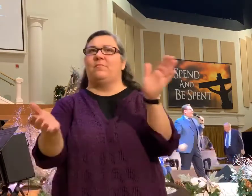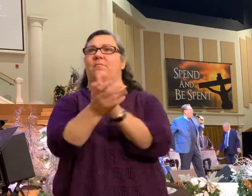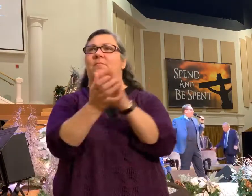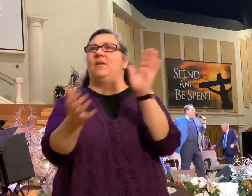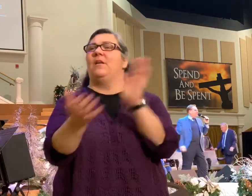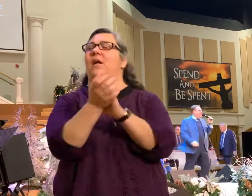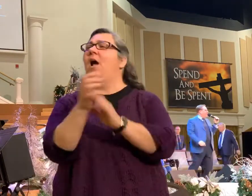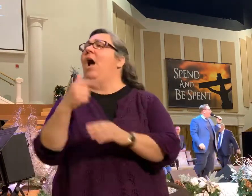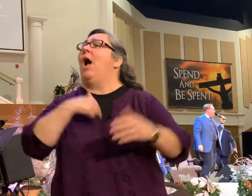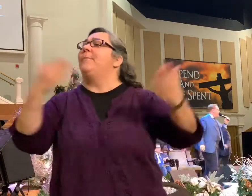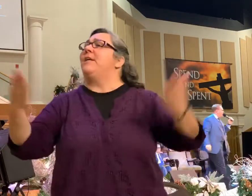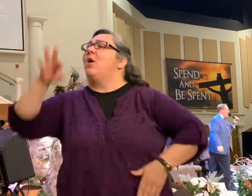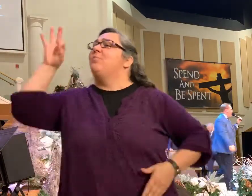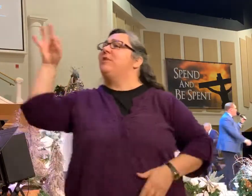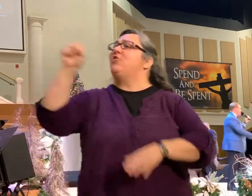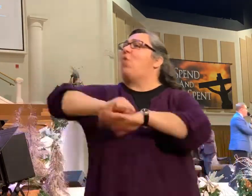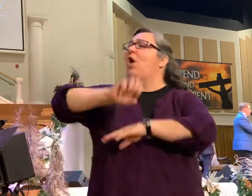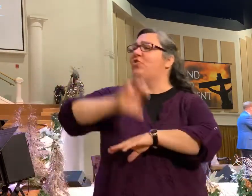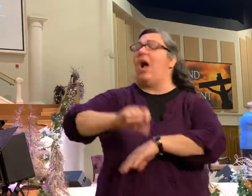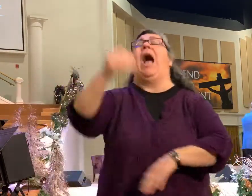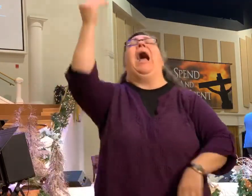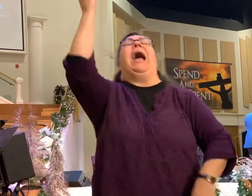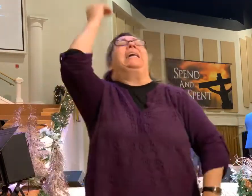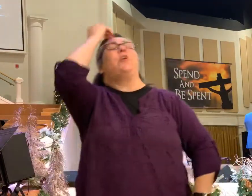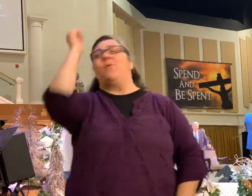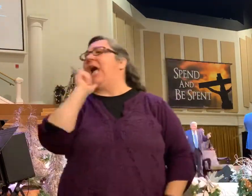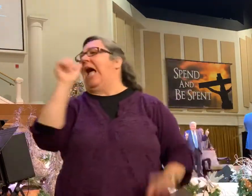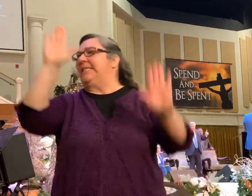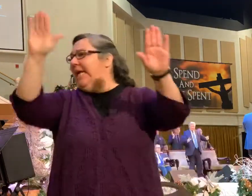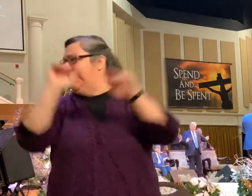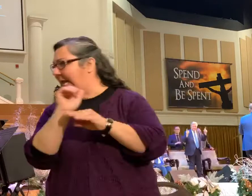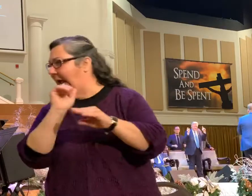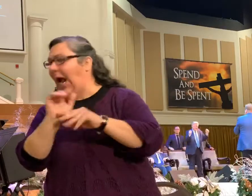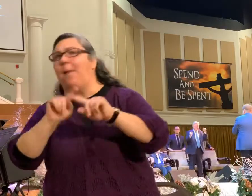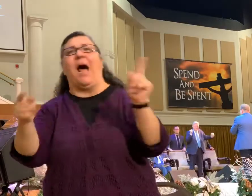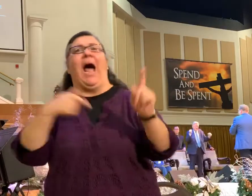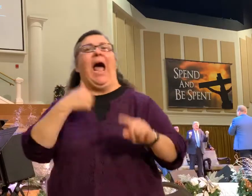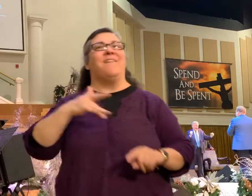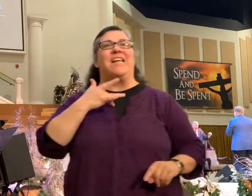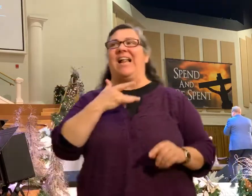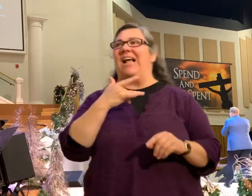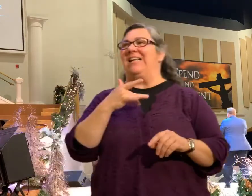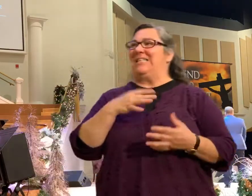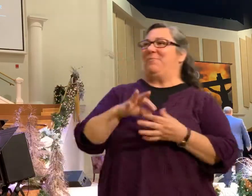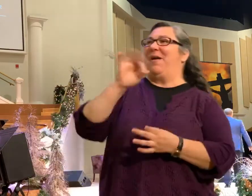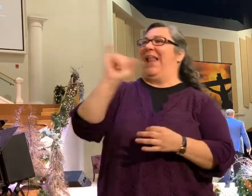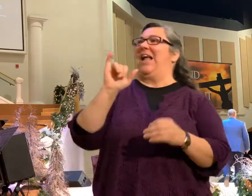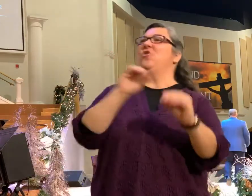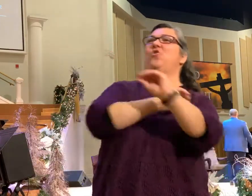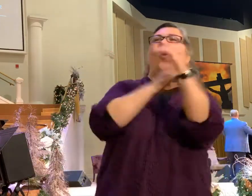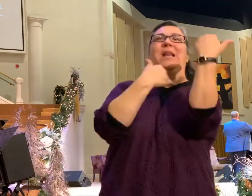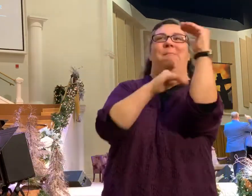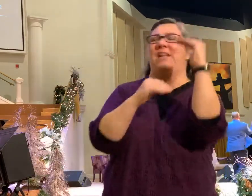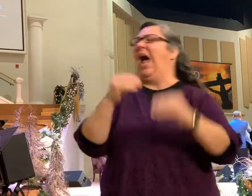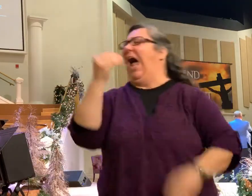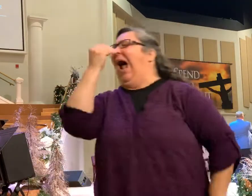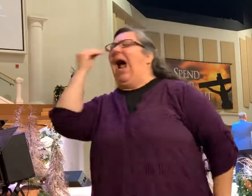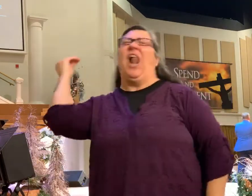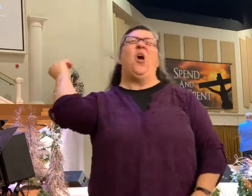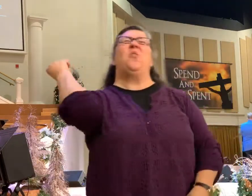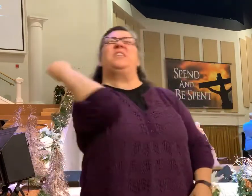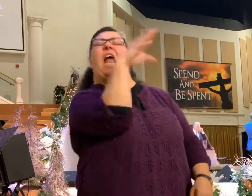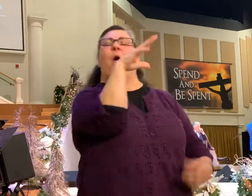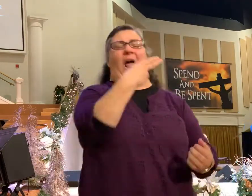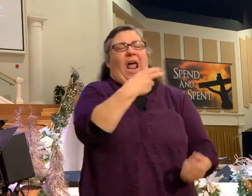Oh, I came to preach to the Rock Church. I know it's not Sunday night, but I feel a no-limit spirit getting in here. I don't care what hell